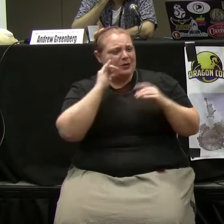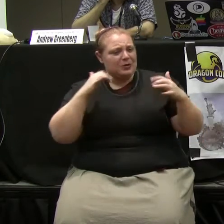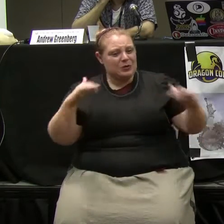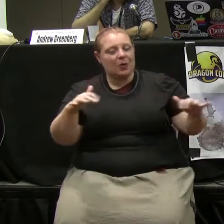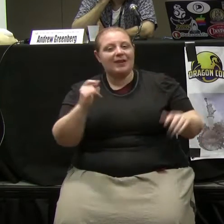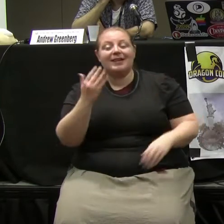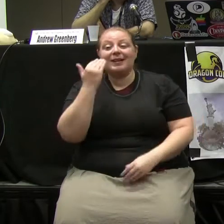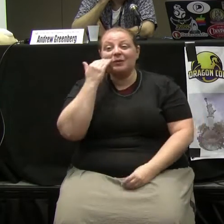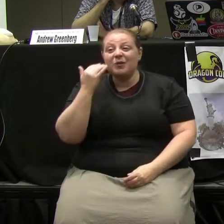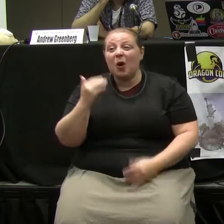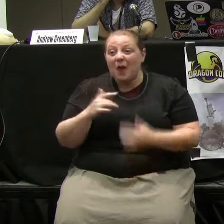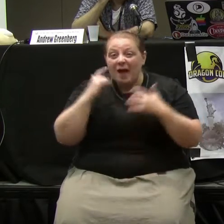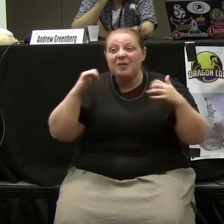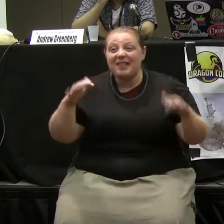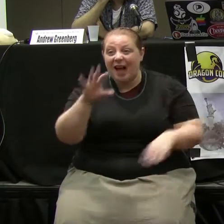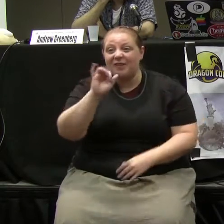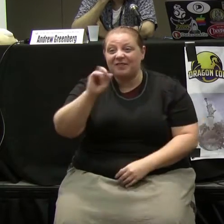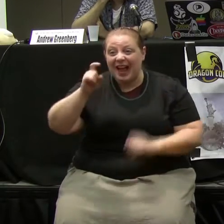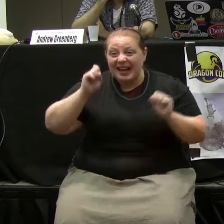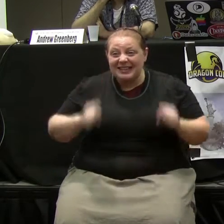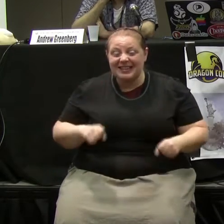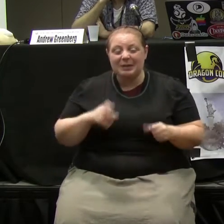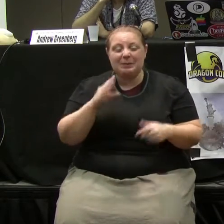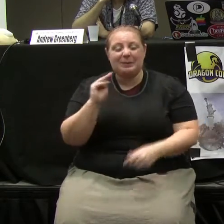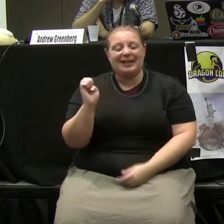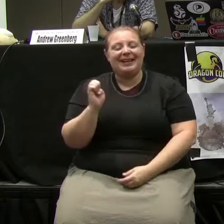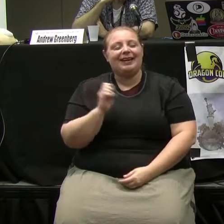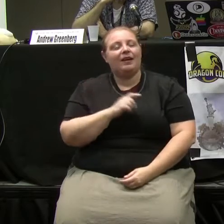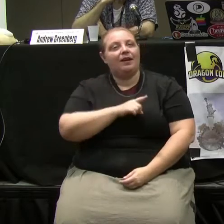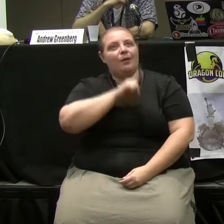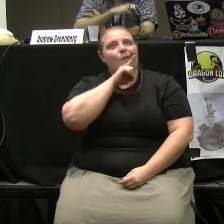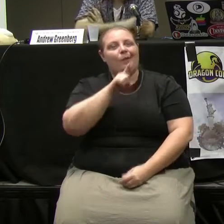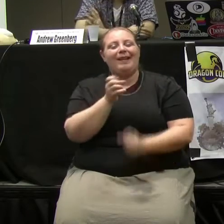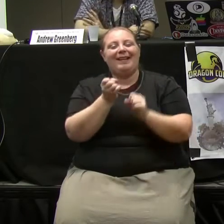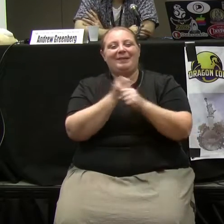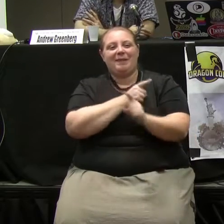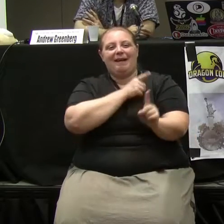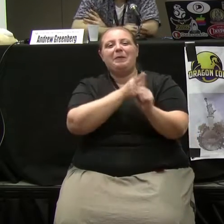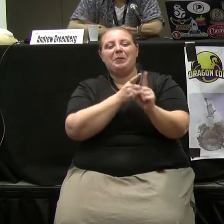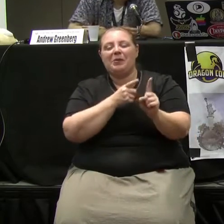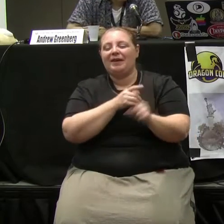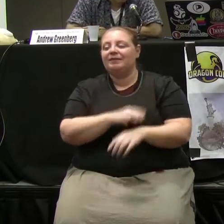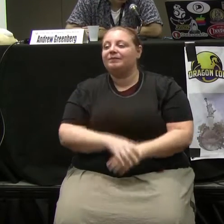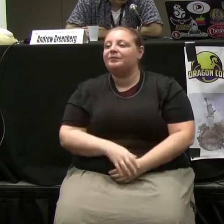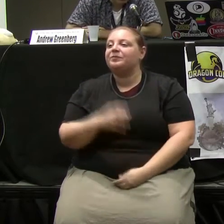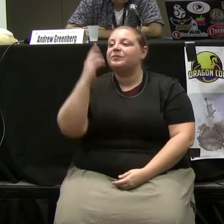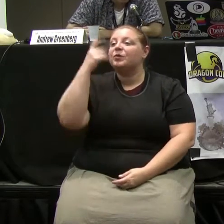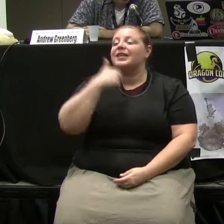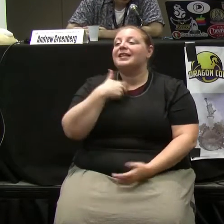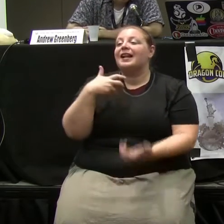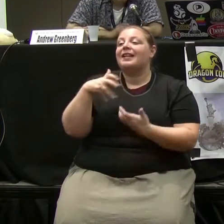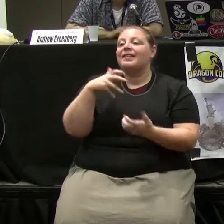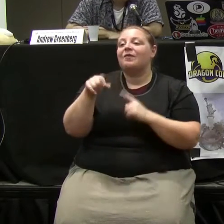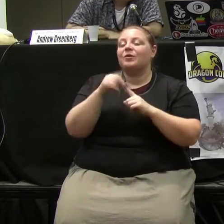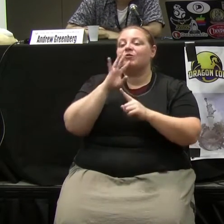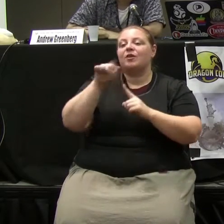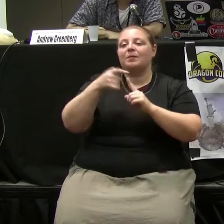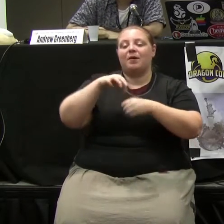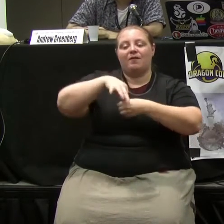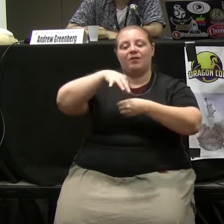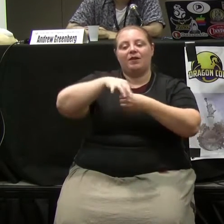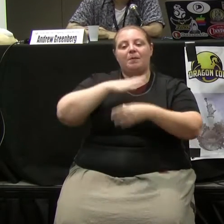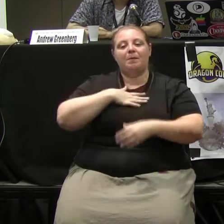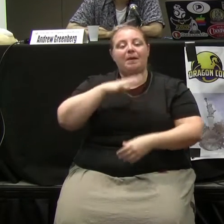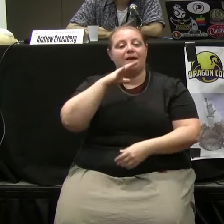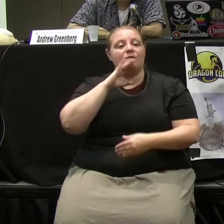know how loud fax machines are? It really got the point across. The reason I laugh when you talk about voting, my daughter is now 15